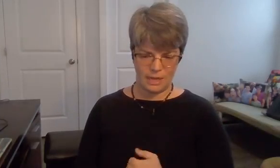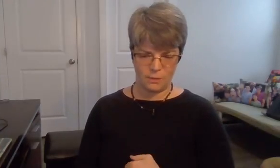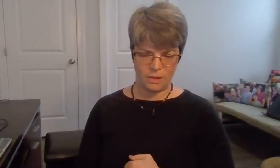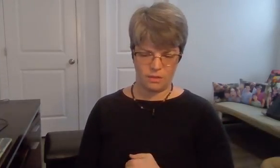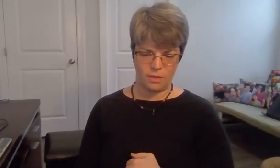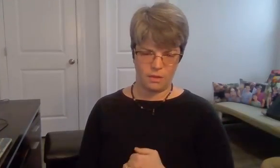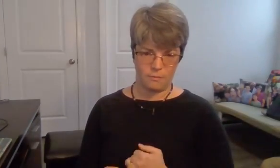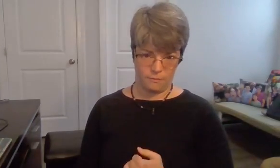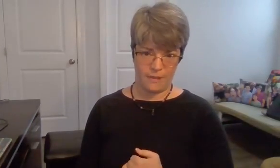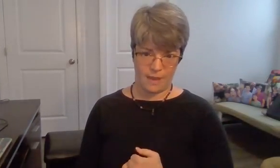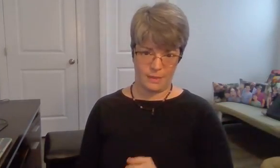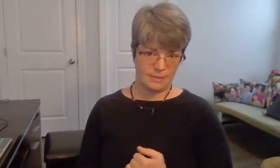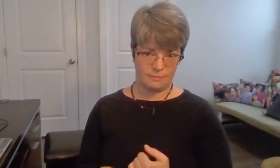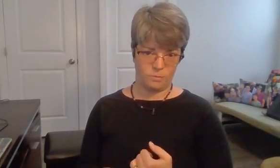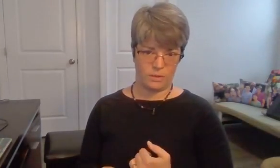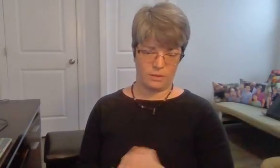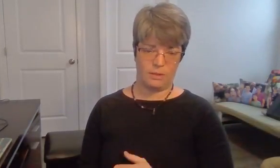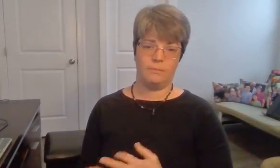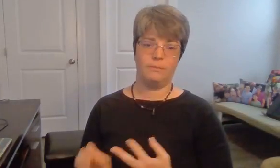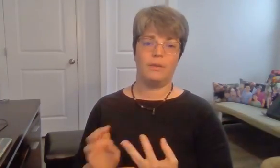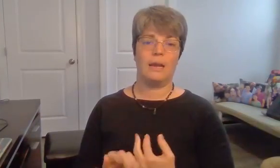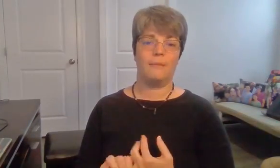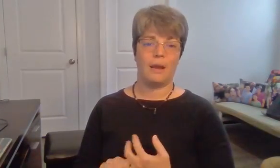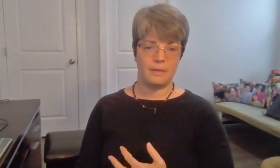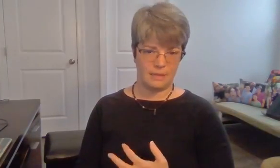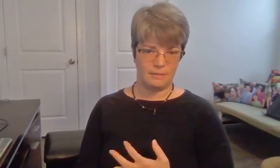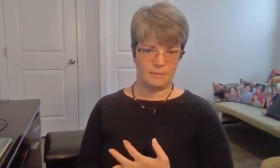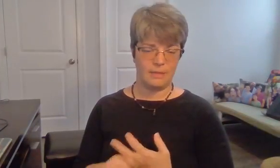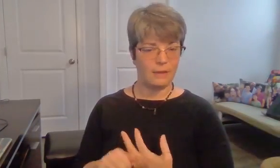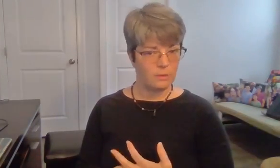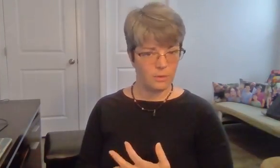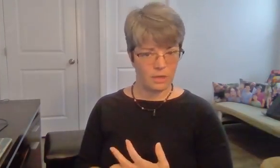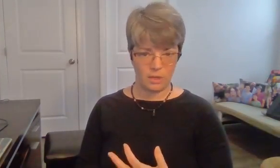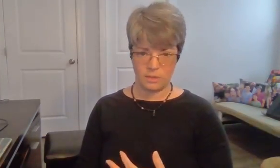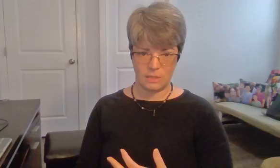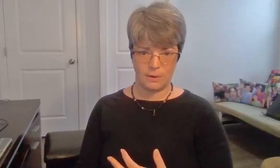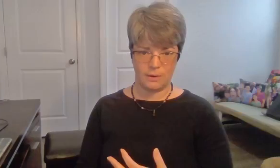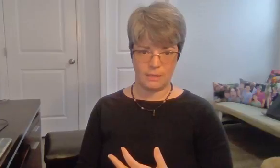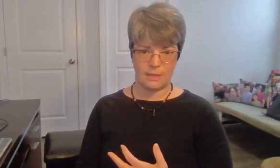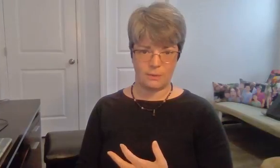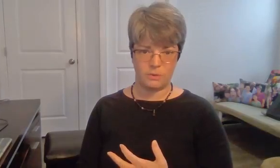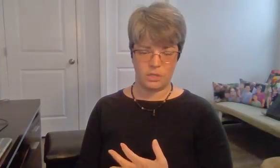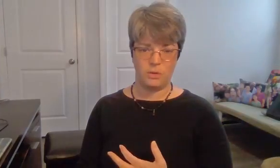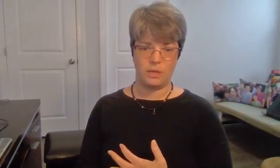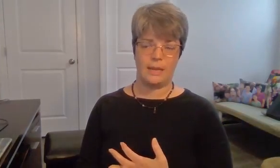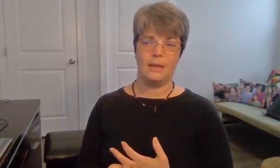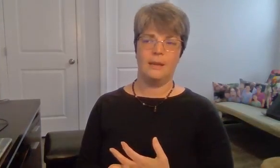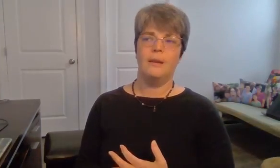with families when they're little. Obviously, the deaf community uses American Sign Language to communicate.